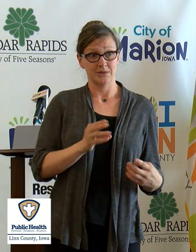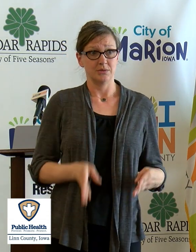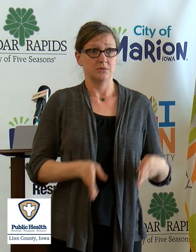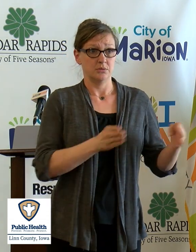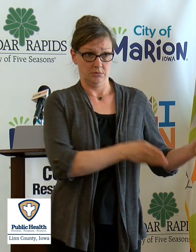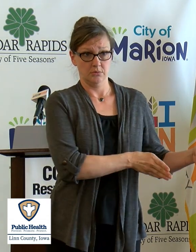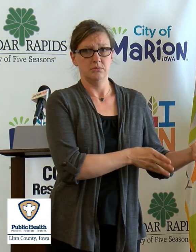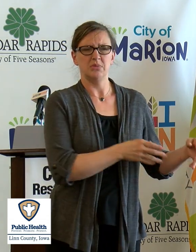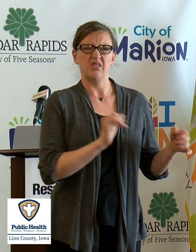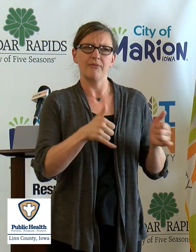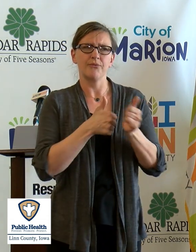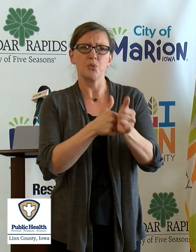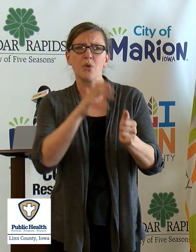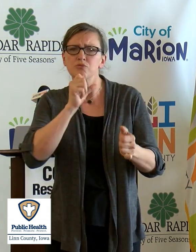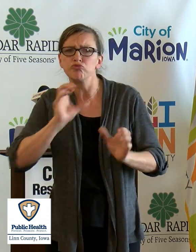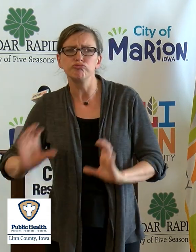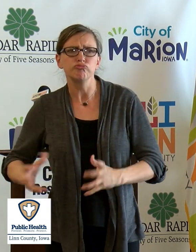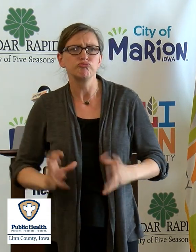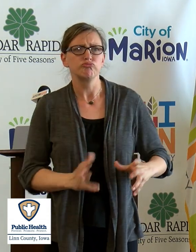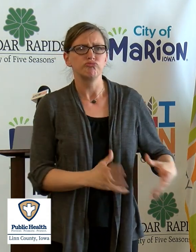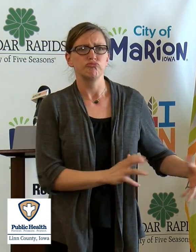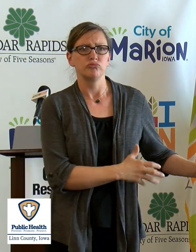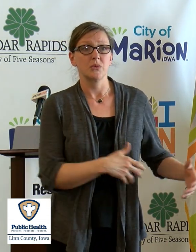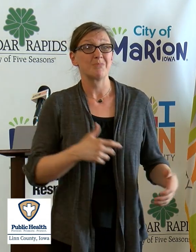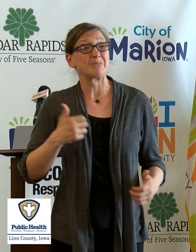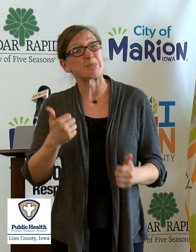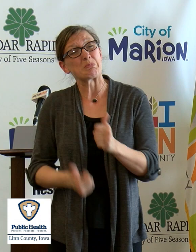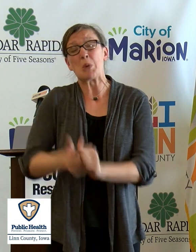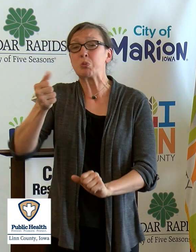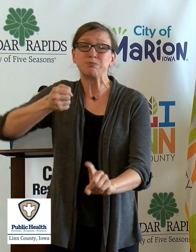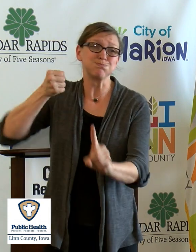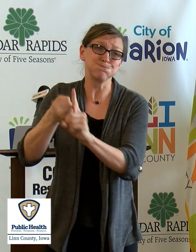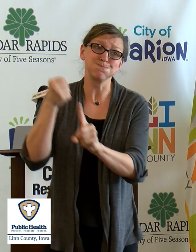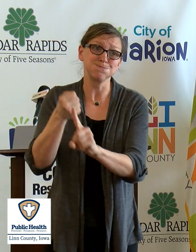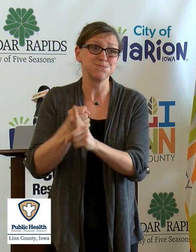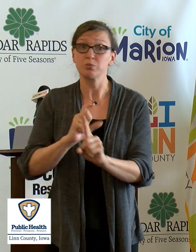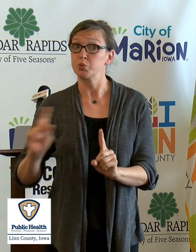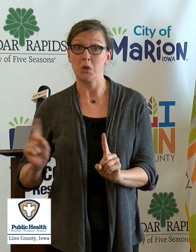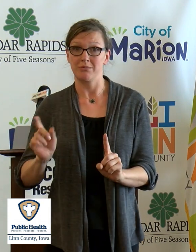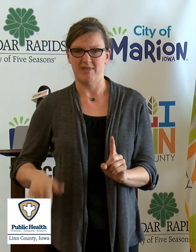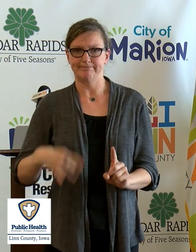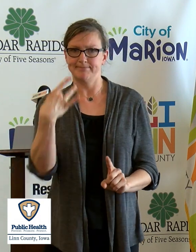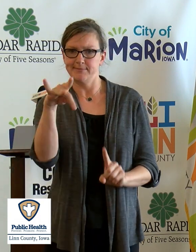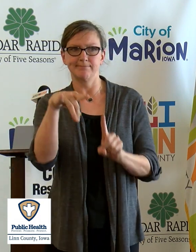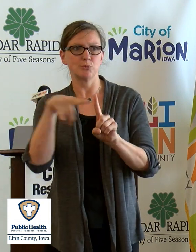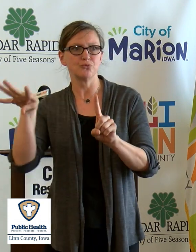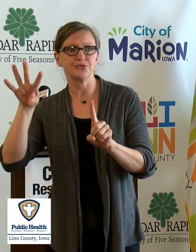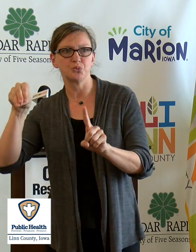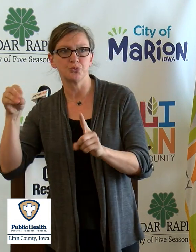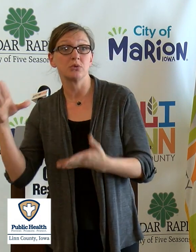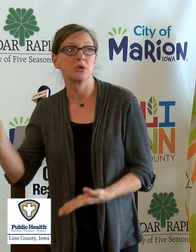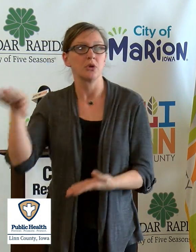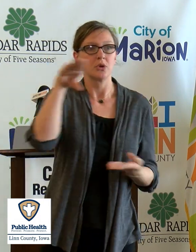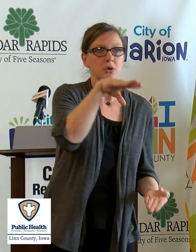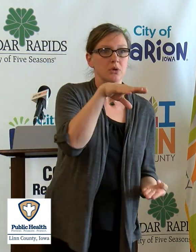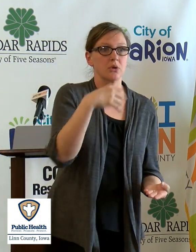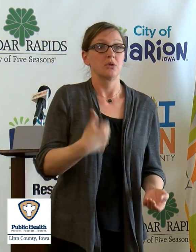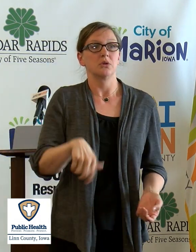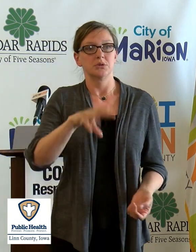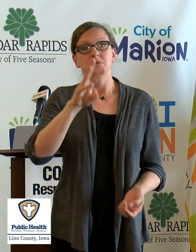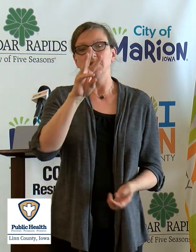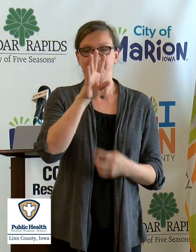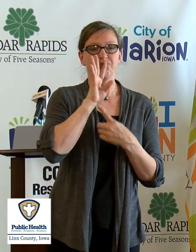largest category between the ages of 18 and 40, the second largest category between the ages of 41 and 60.